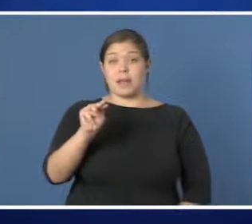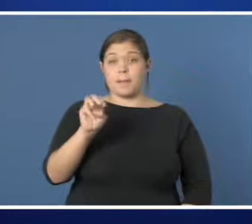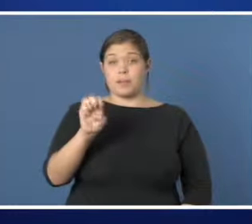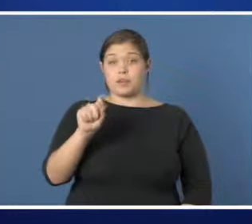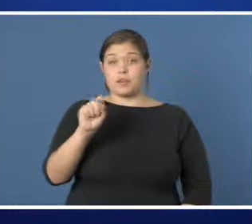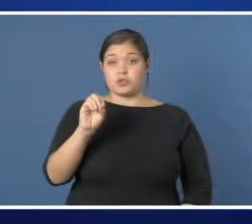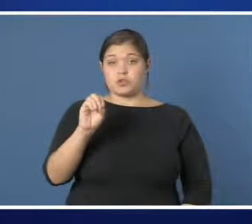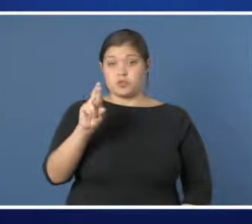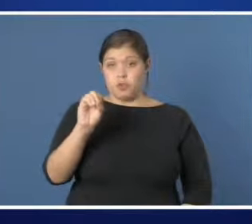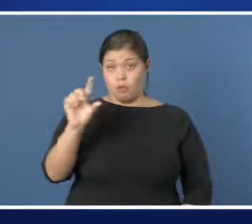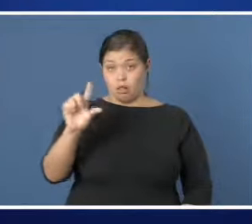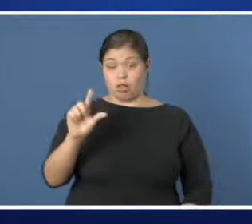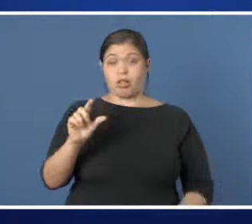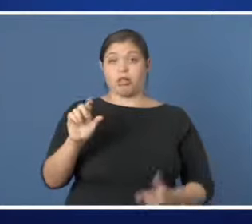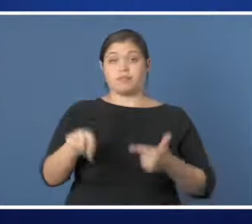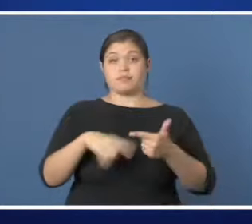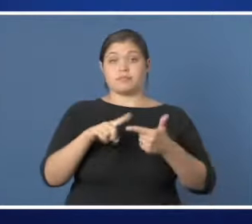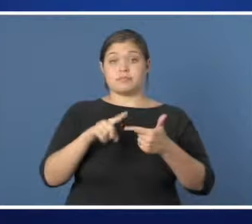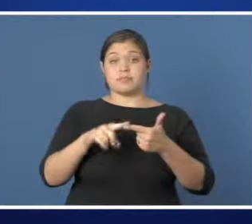Emetrol,